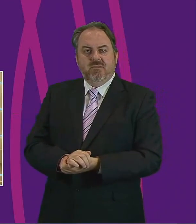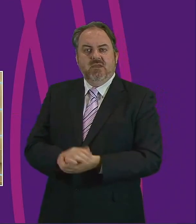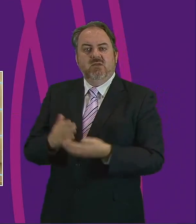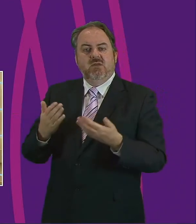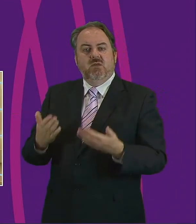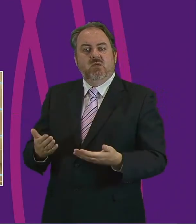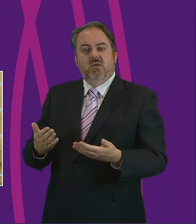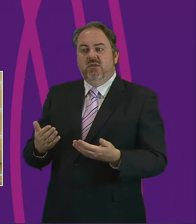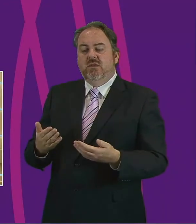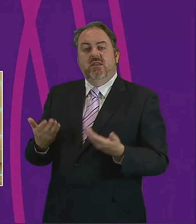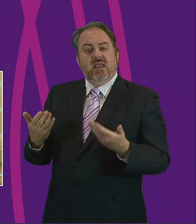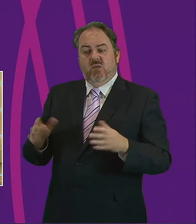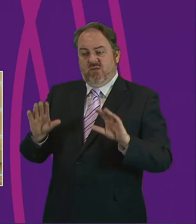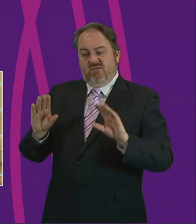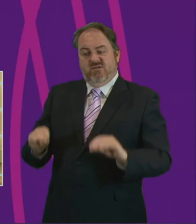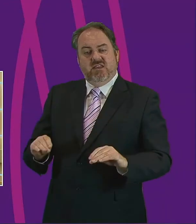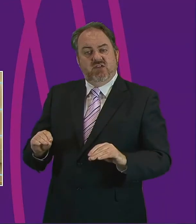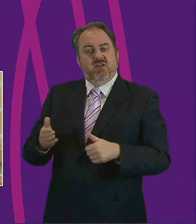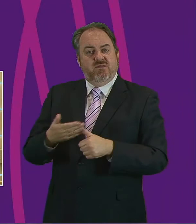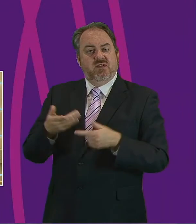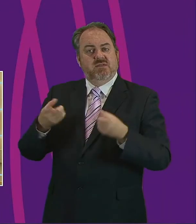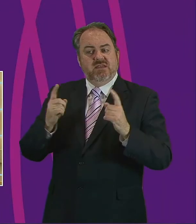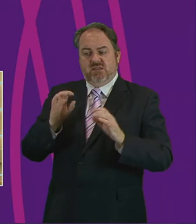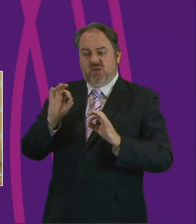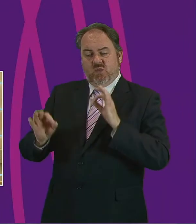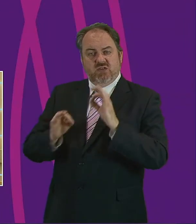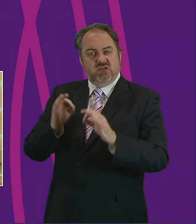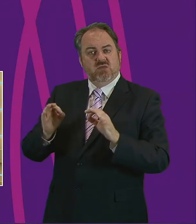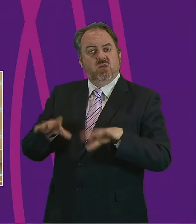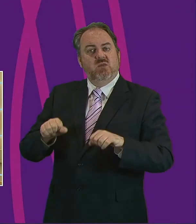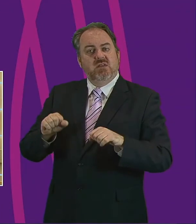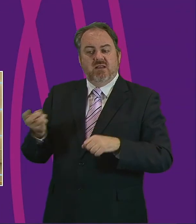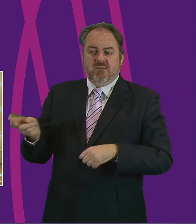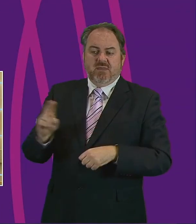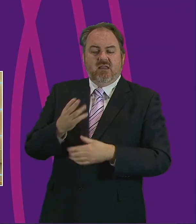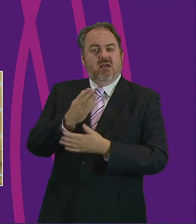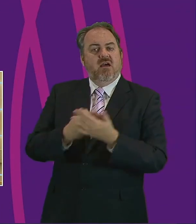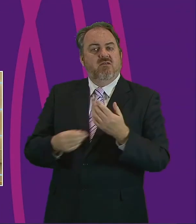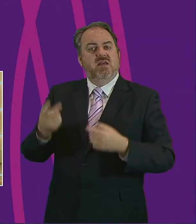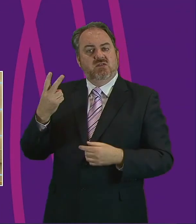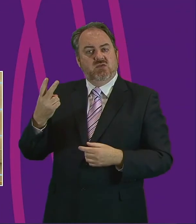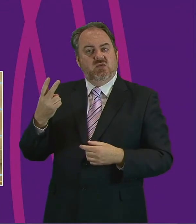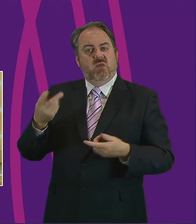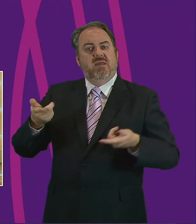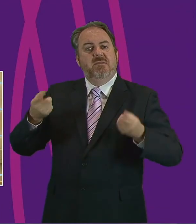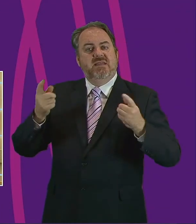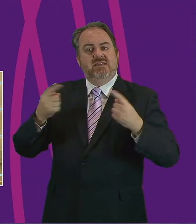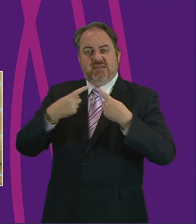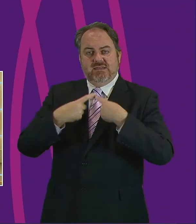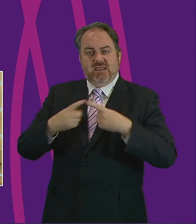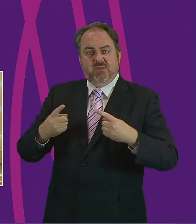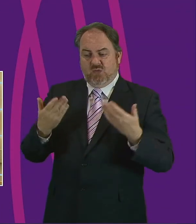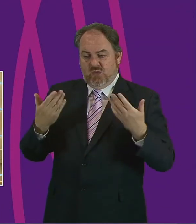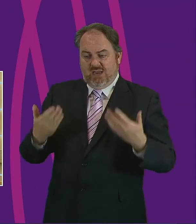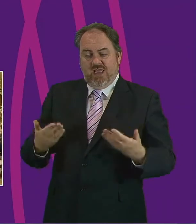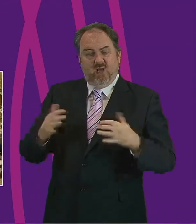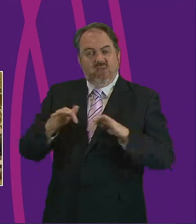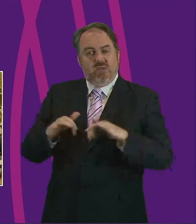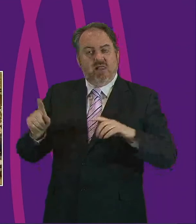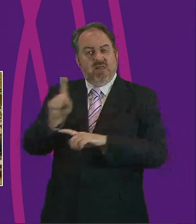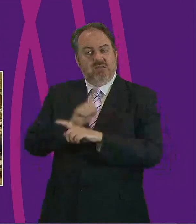And on that note, we're going to end First Minister's questions. We resume at 2:30 with a ministerial statement. Parliament is suspended.